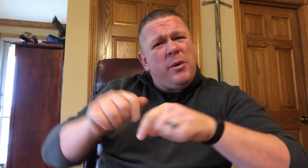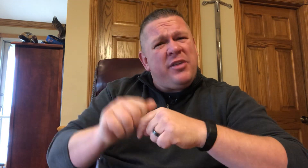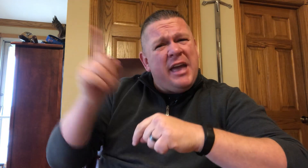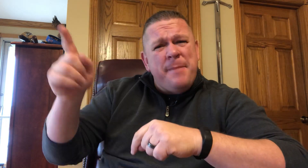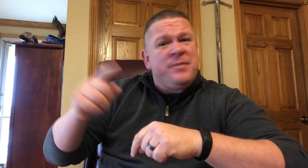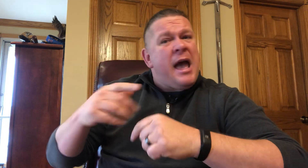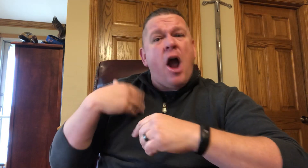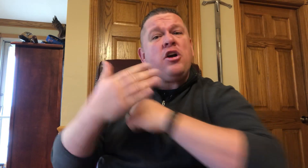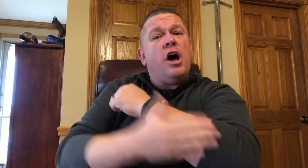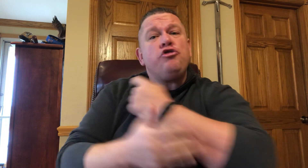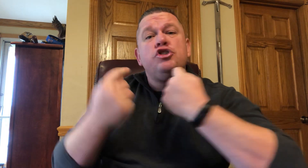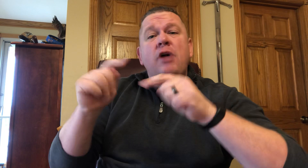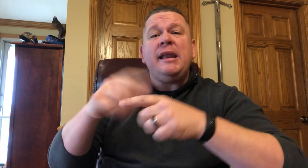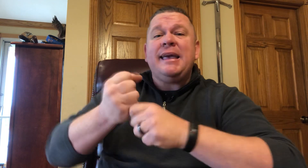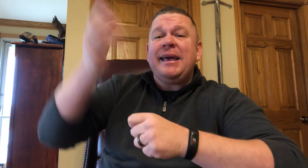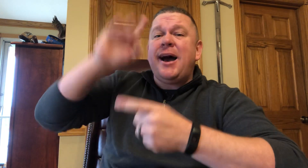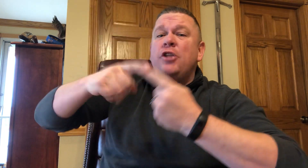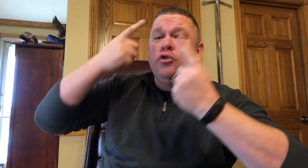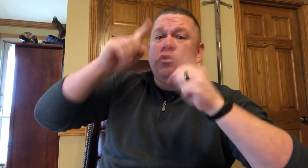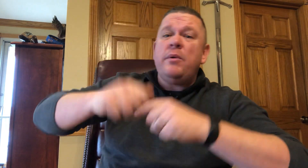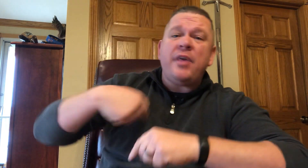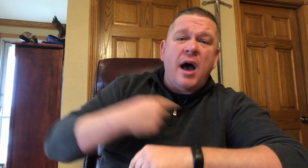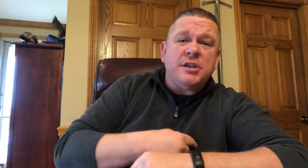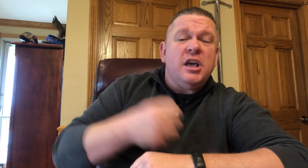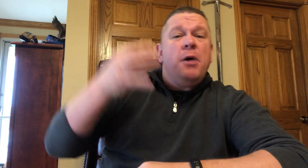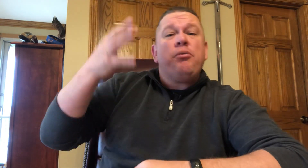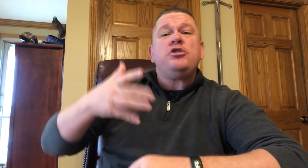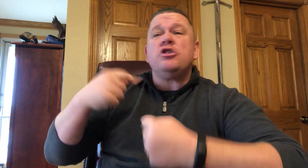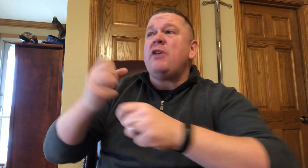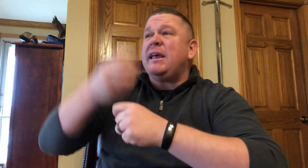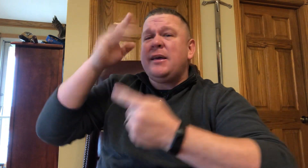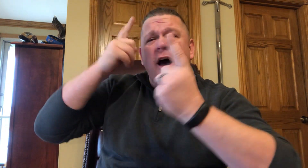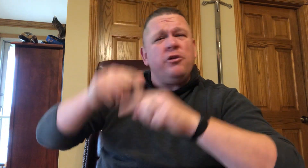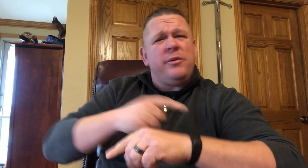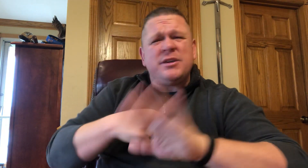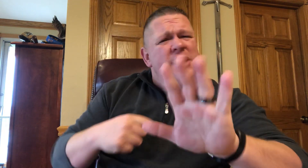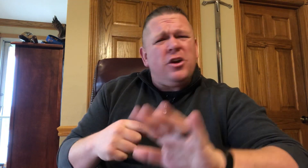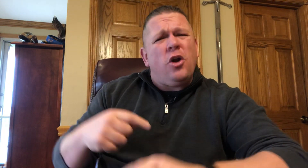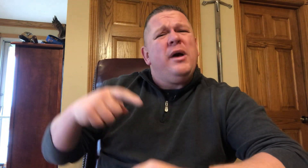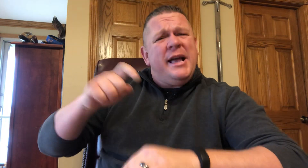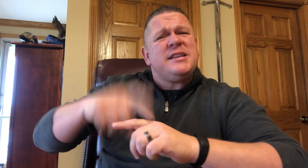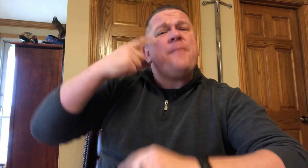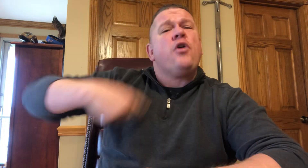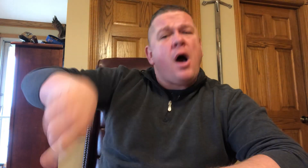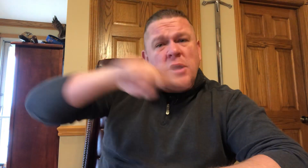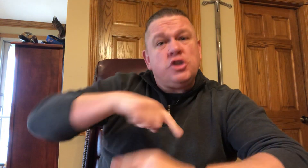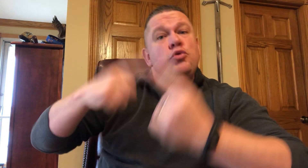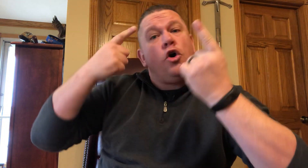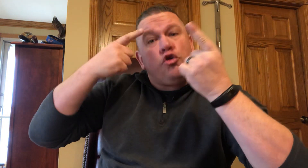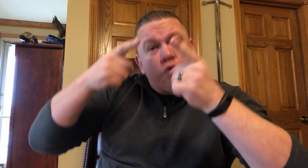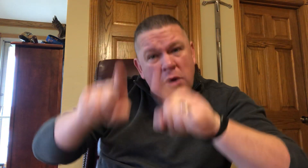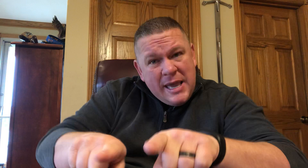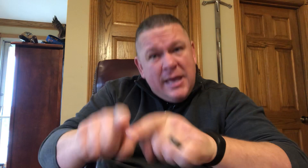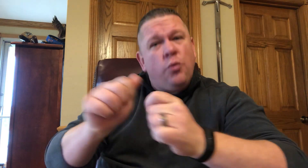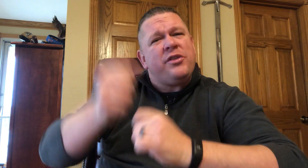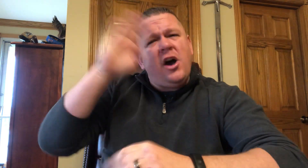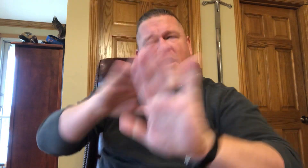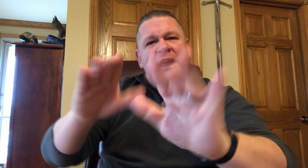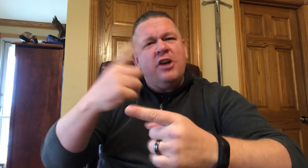with Him. Our country's trying to get God to agree with us. Preachers are trying to get God to agree with us. No. It's time for us to agree with God. Here's the